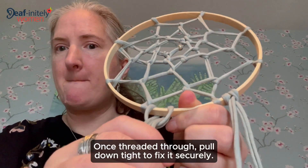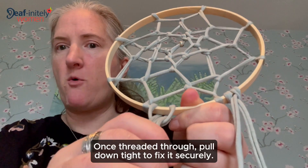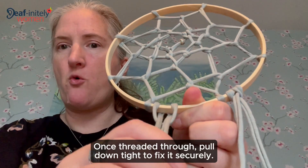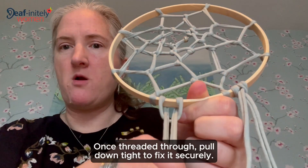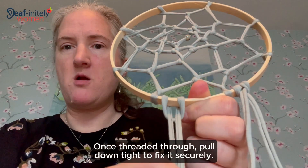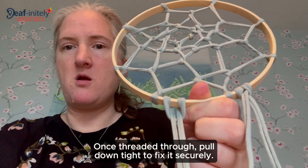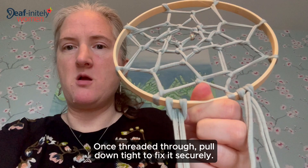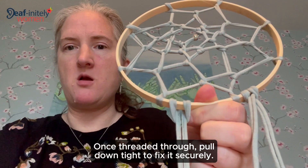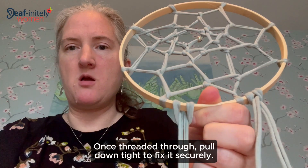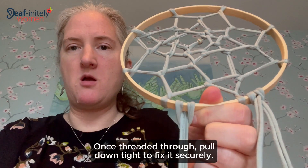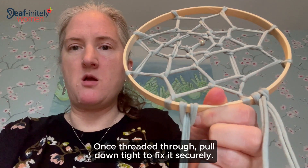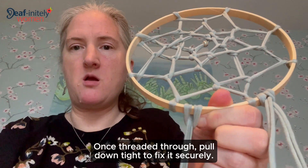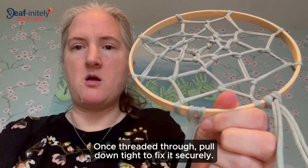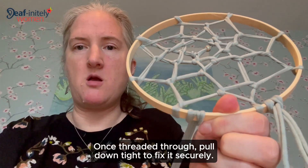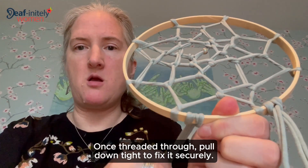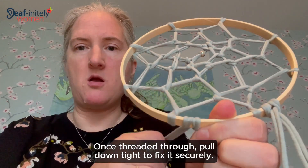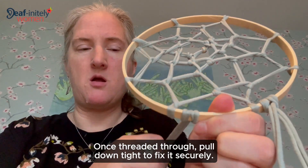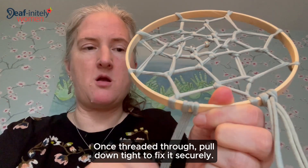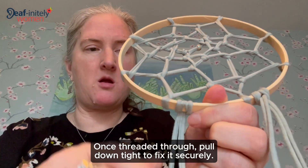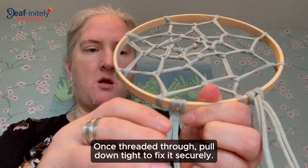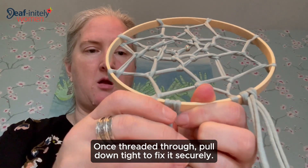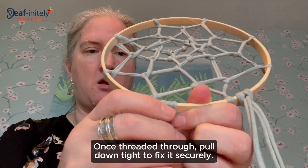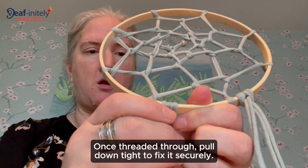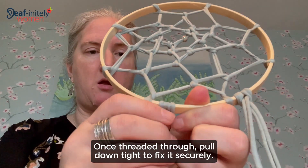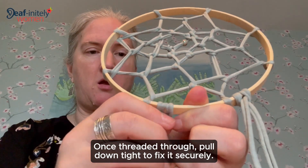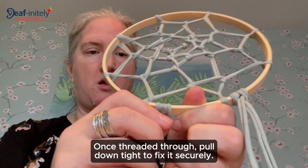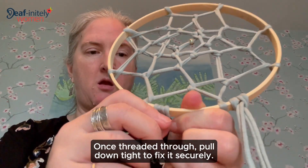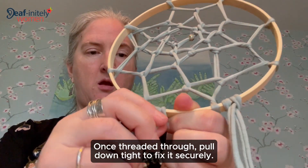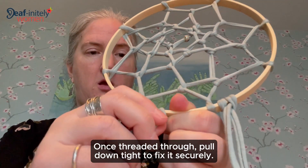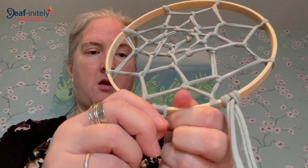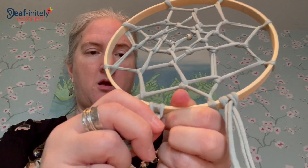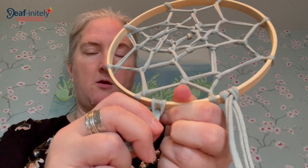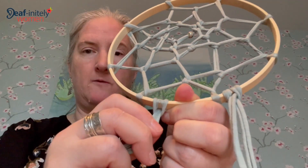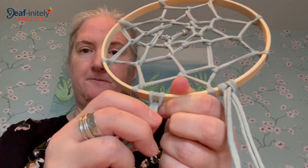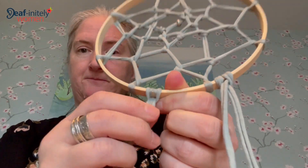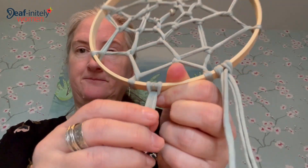Once threaded through, pull down tight to fix it securely.